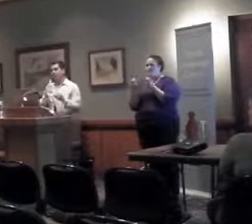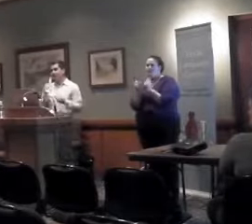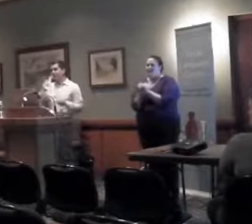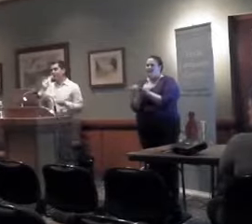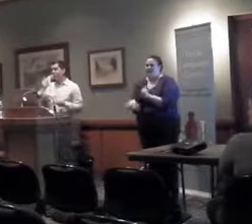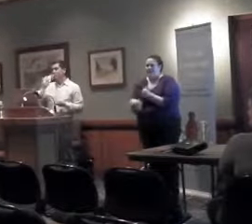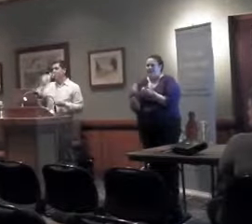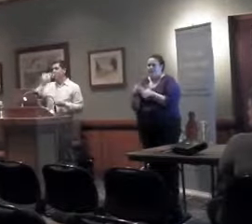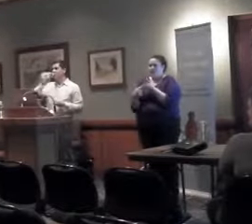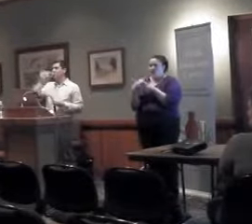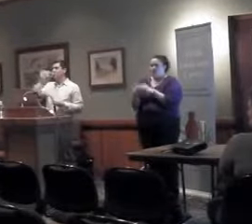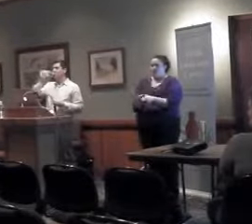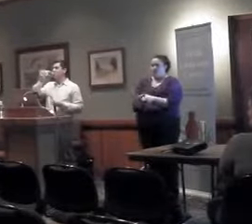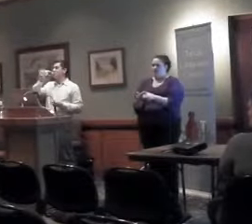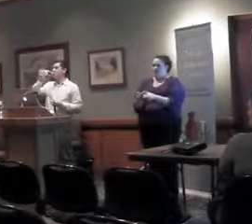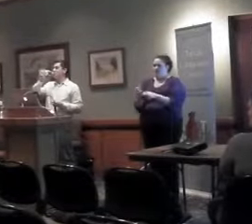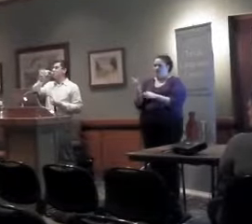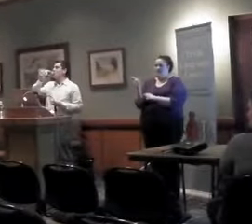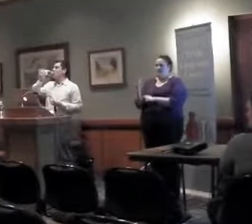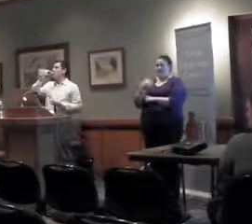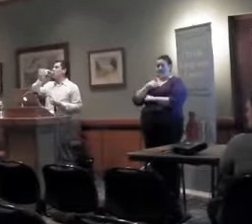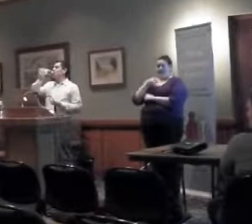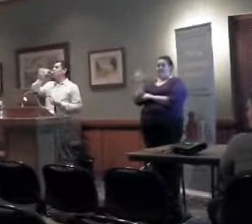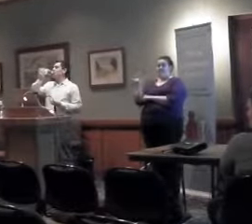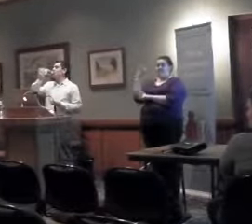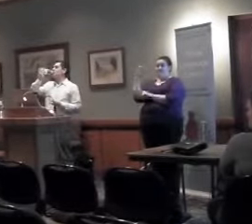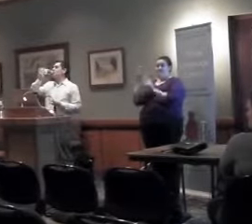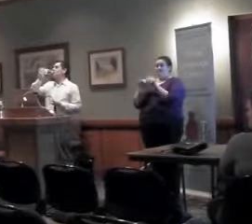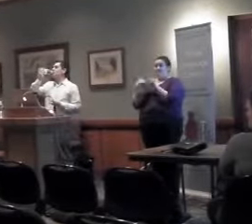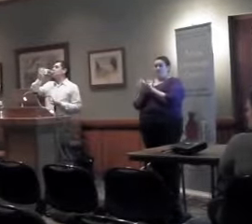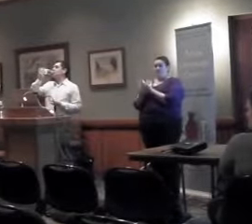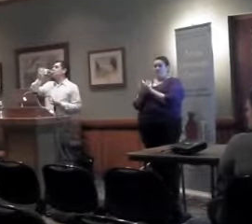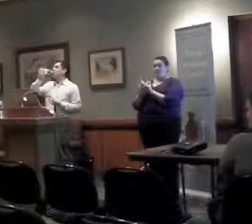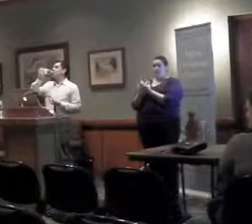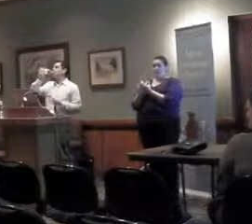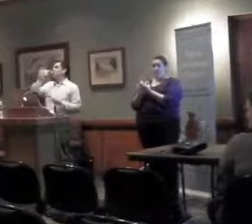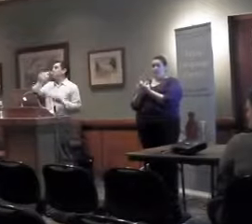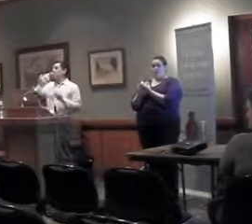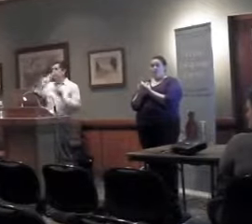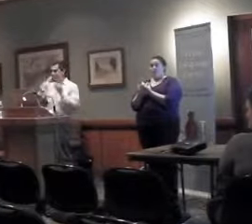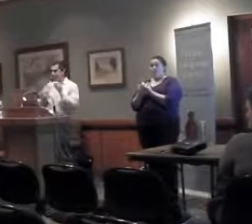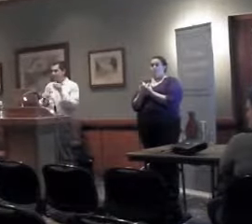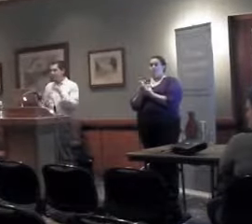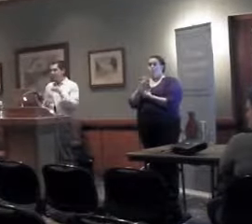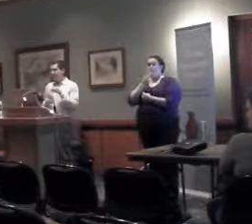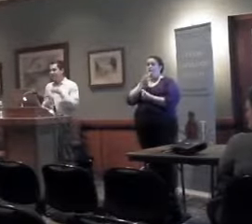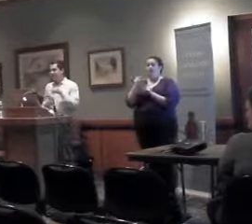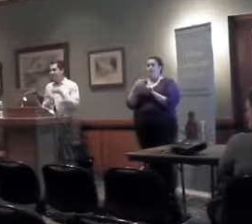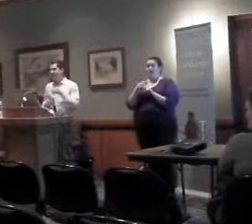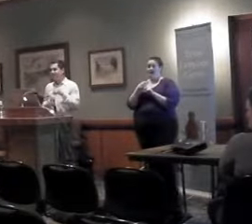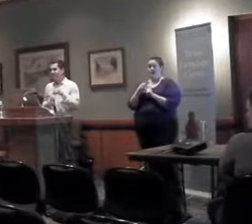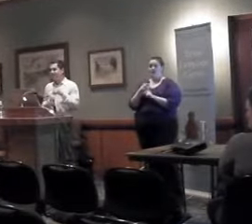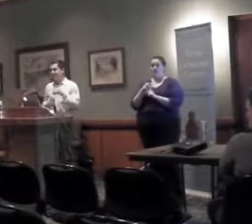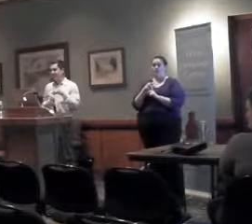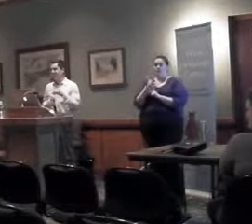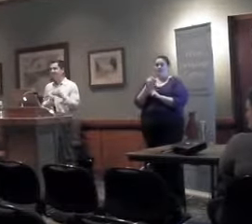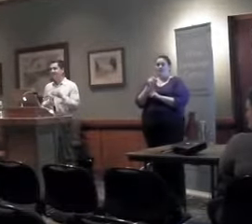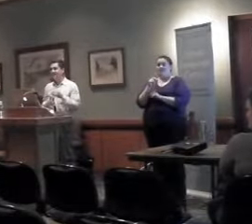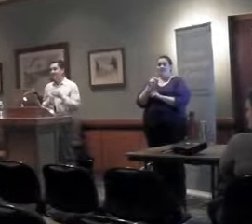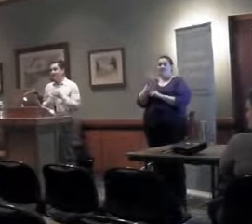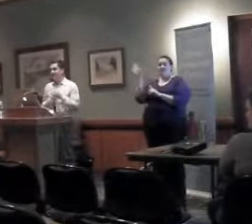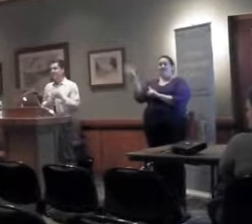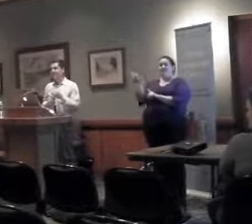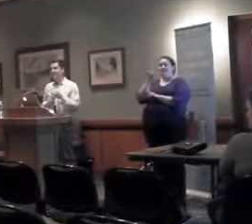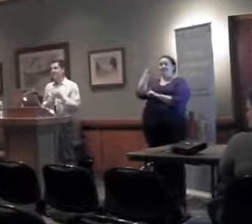sell French in the French department by not talking about it in North American varieties, by making it kind of